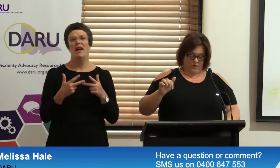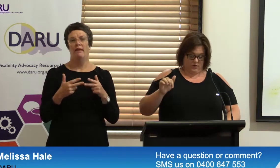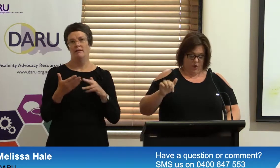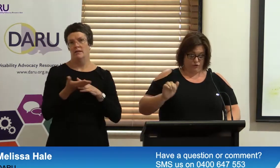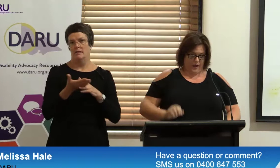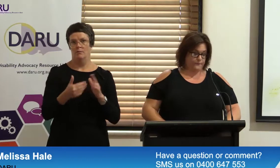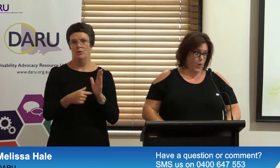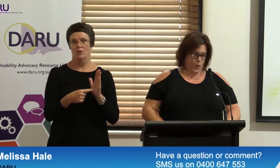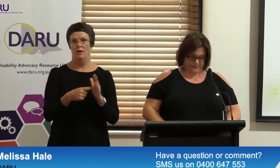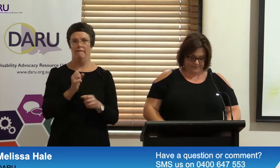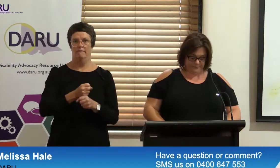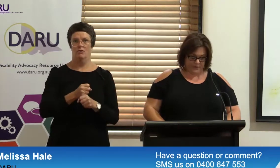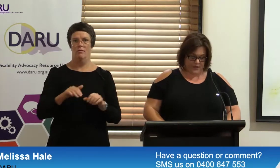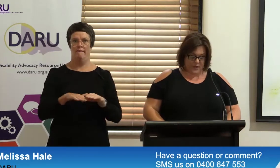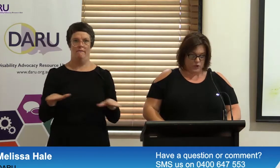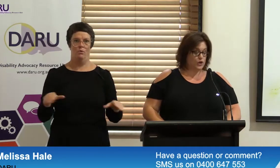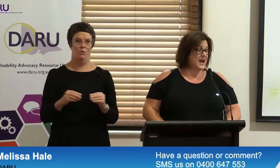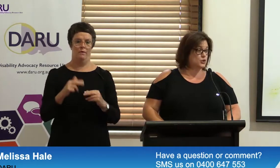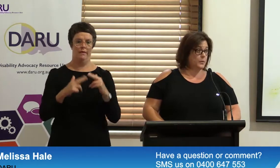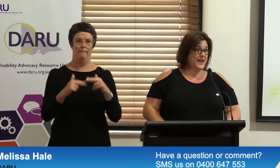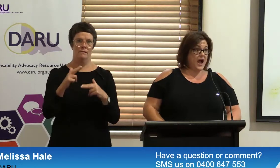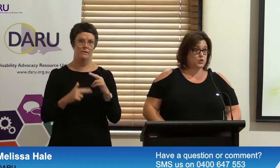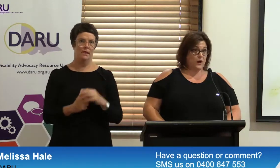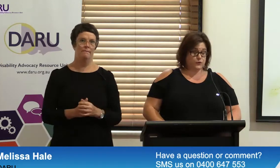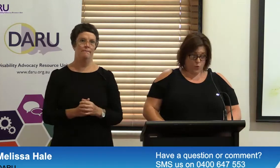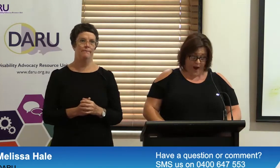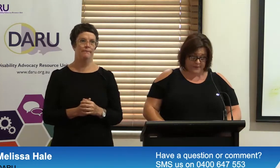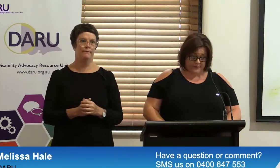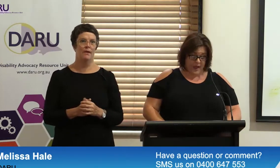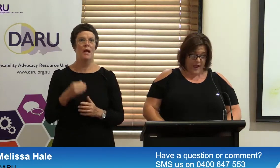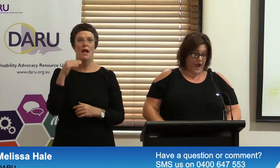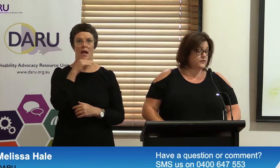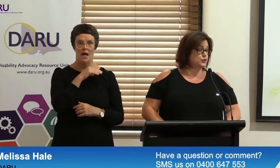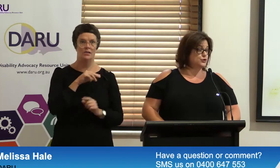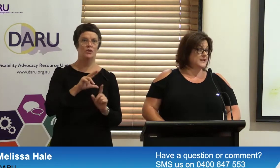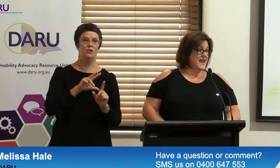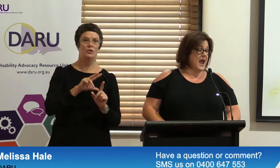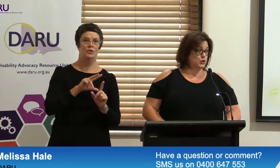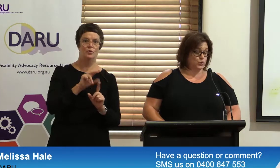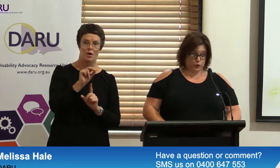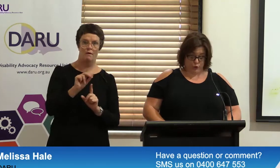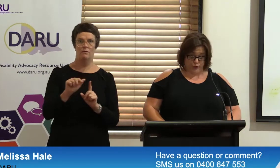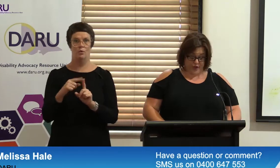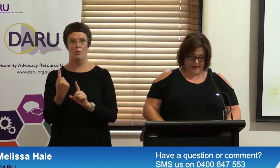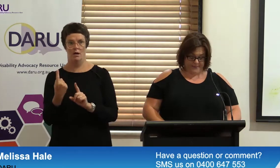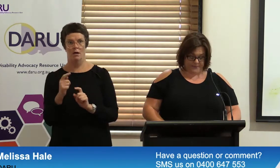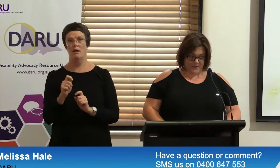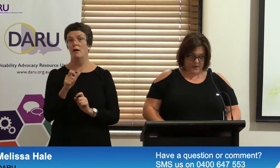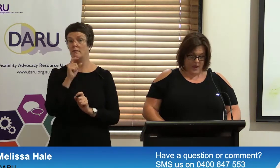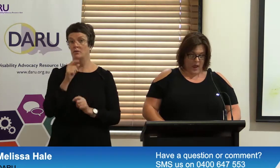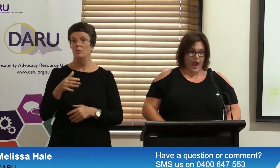toilet on ground floor. So lunch will be at 12 to 1 and afternoon tea at 2 to